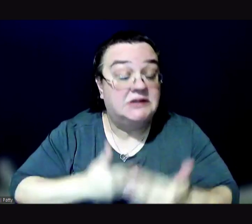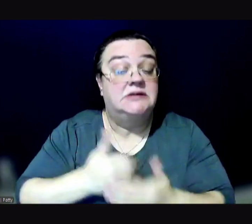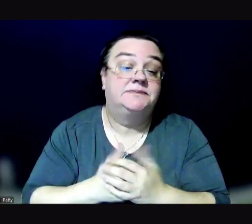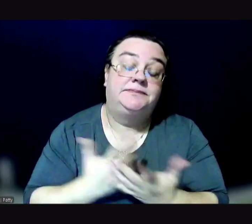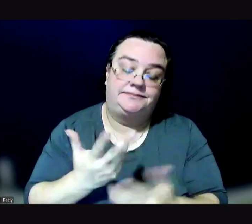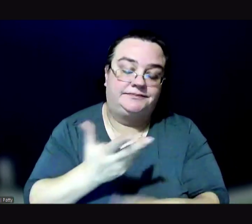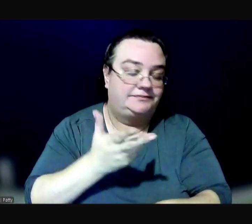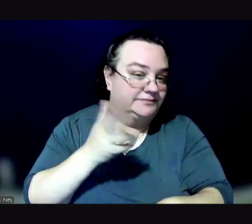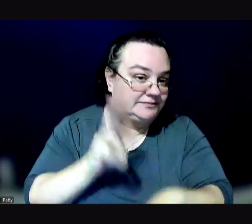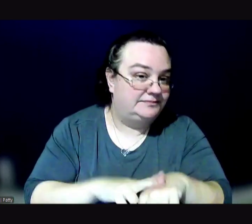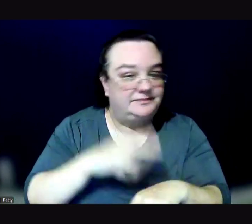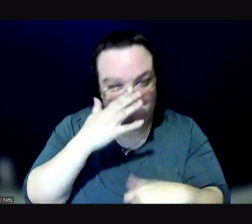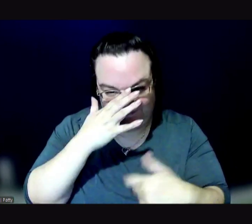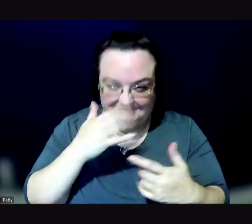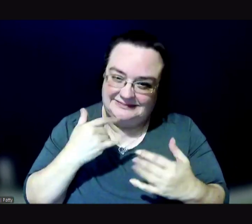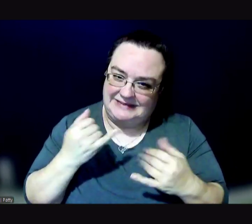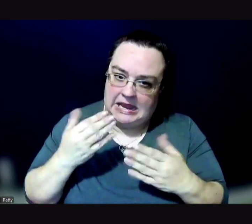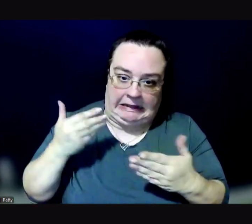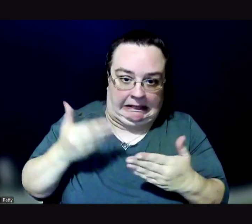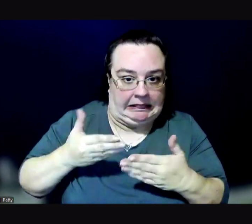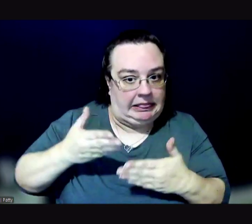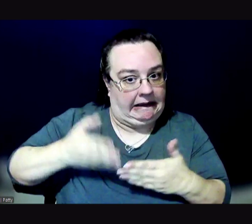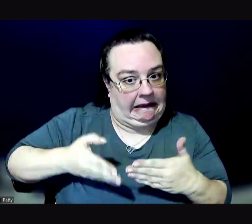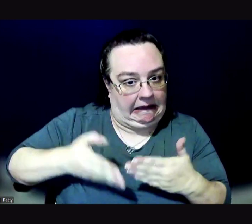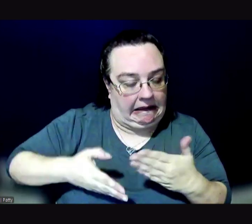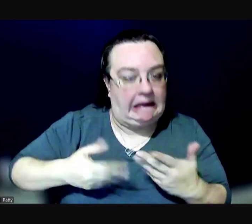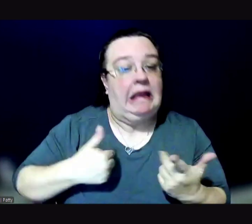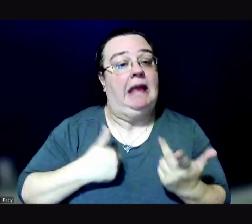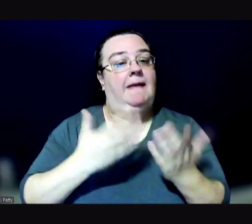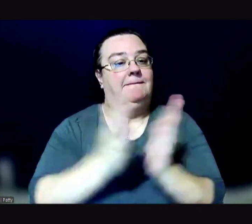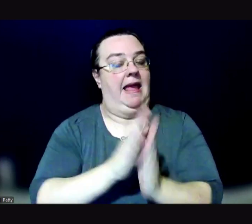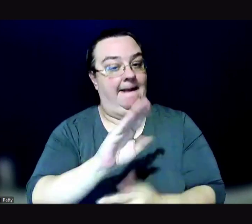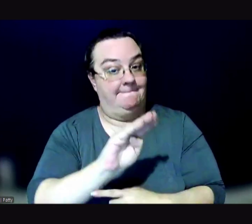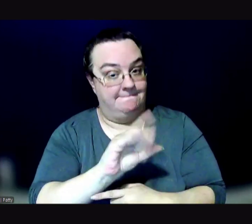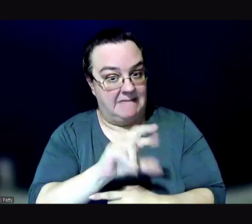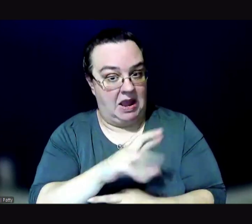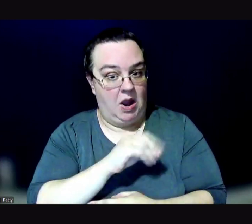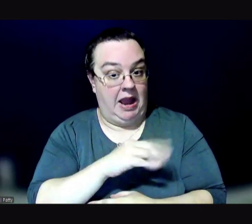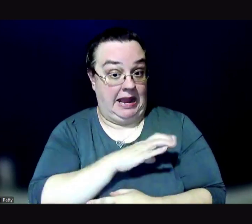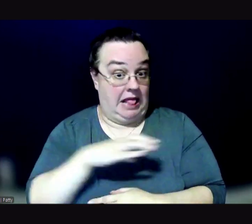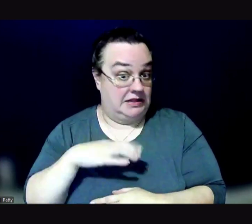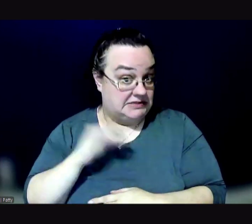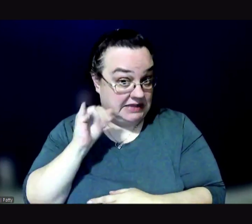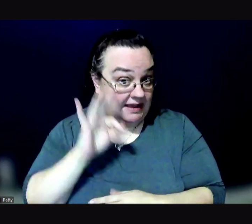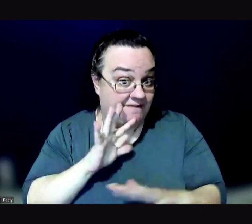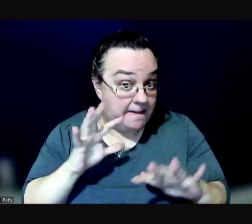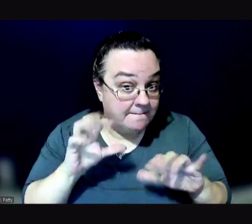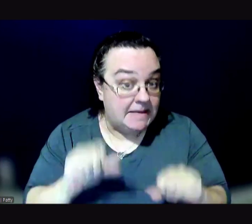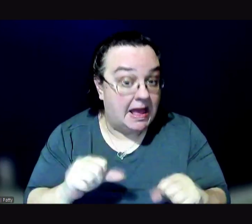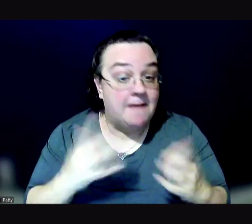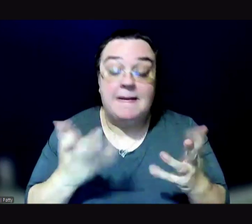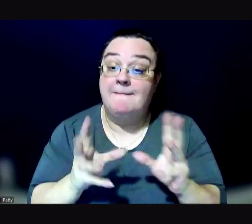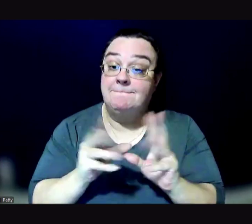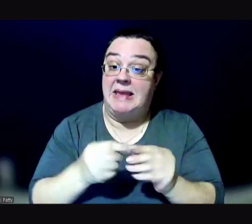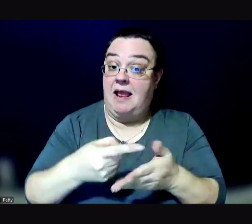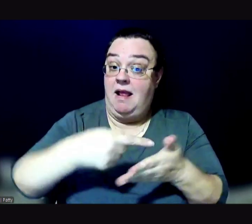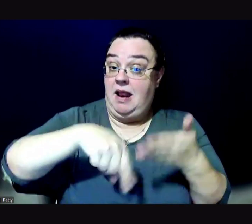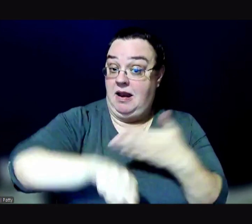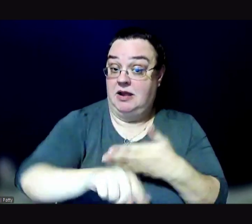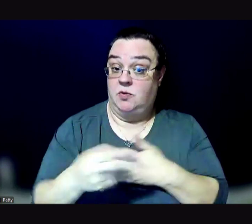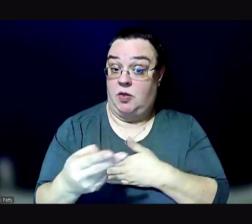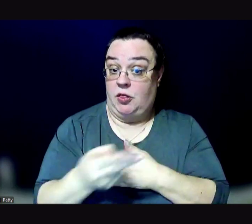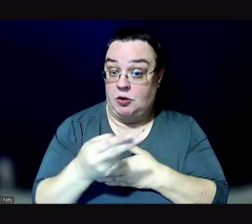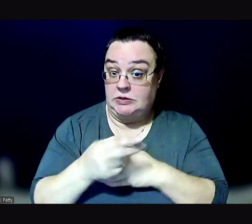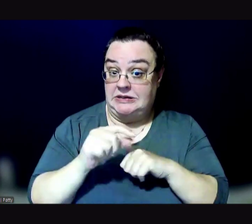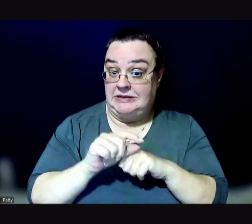course, we're at the tail end of it. I'm asking Mayor and Council if we can meet next Thursday at